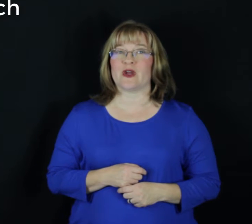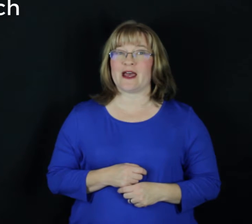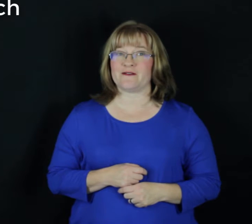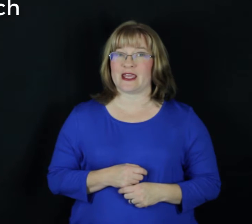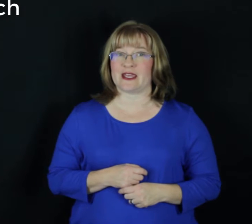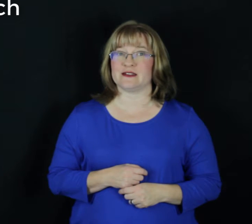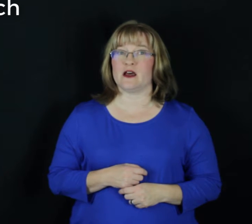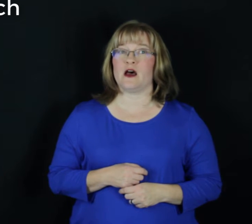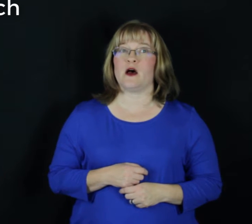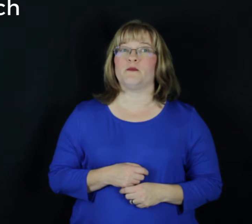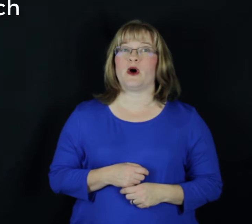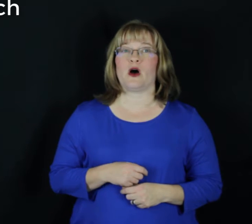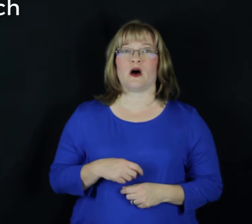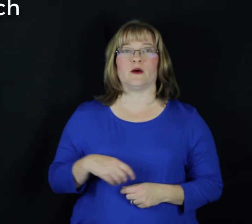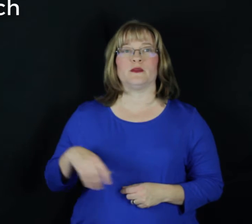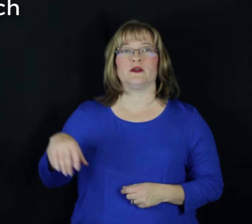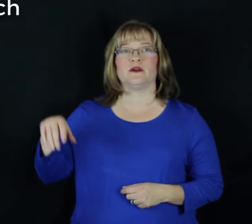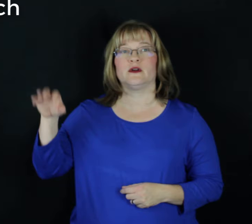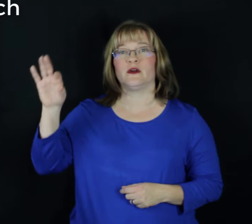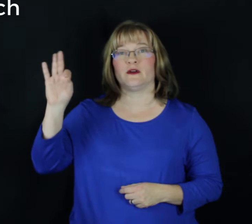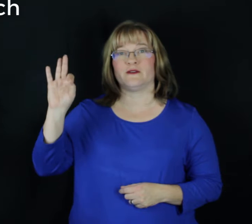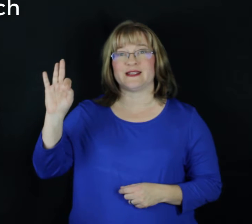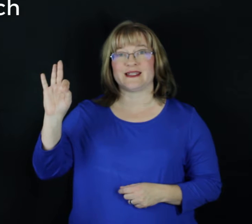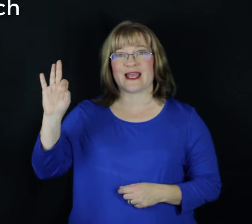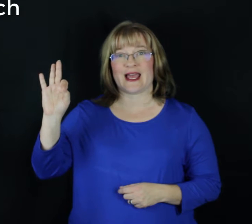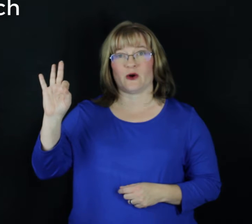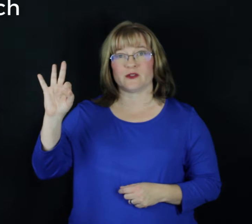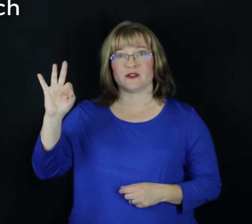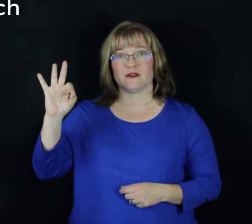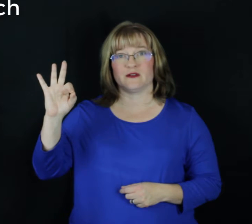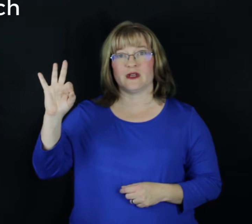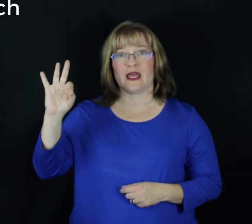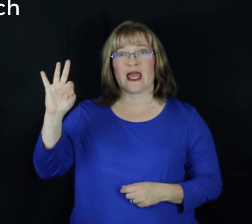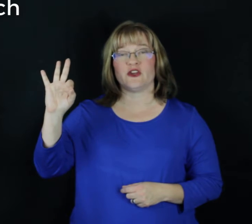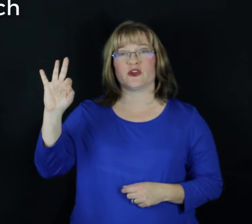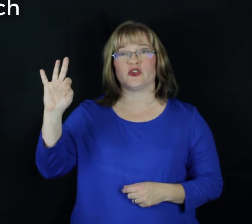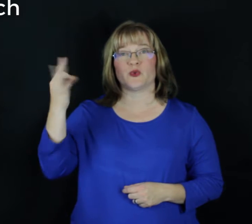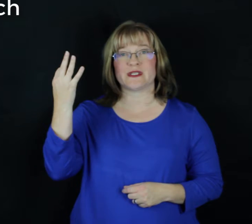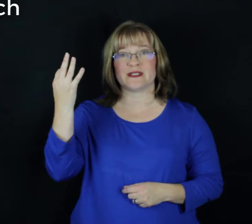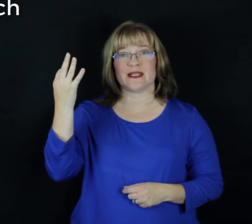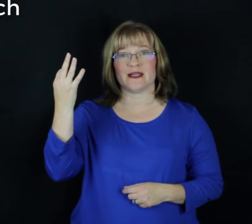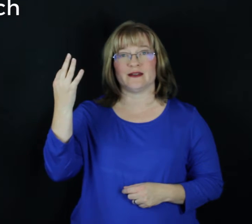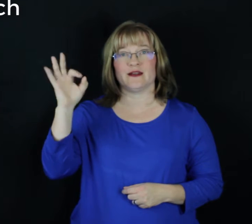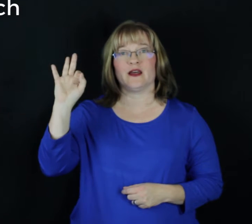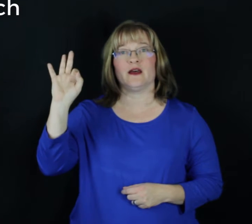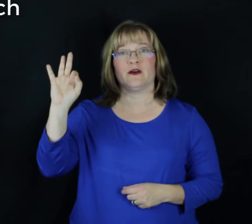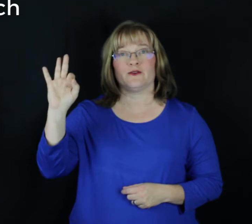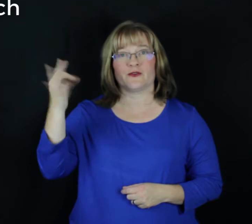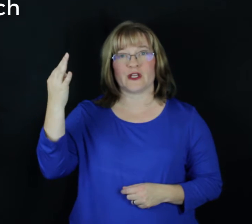F hand, palm facing out, and you're going to twist it in.